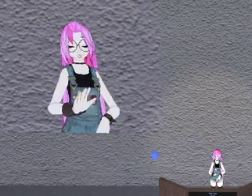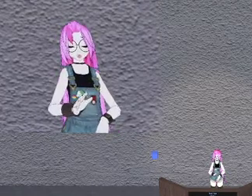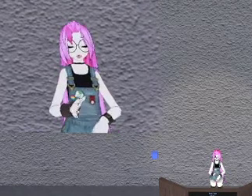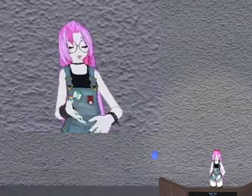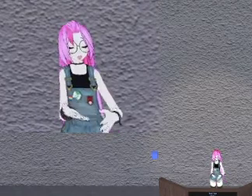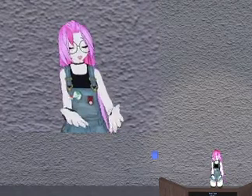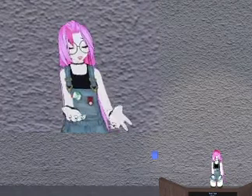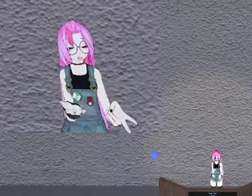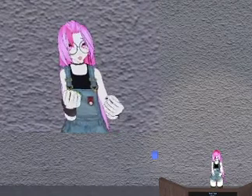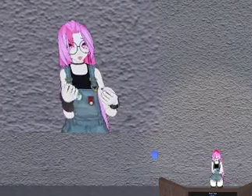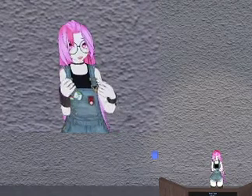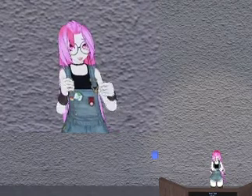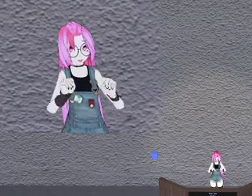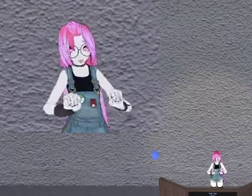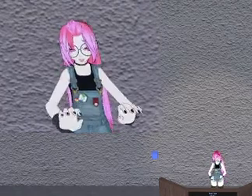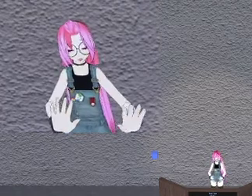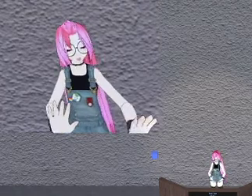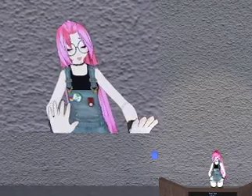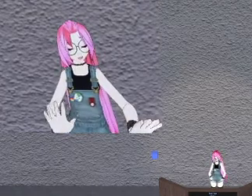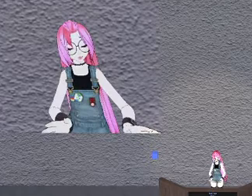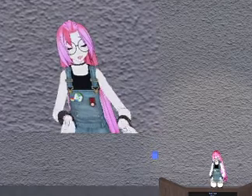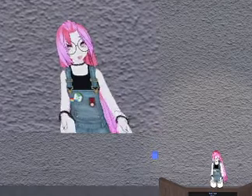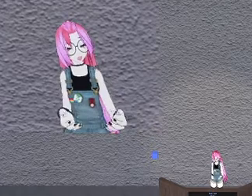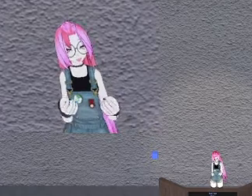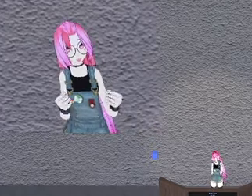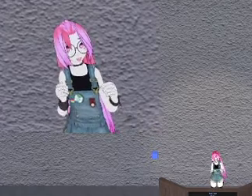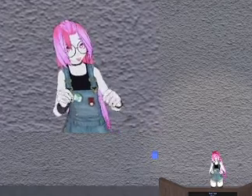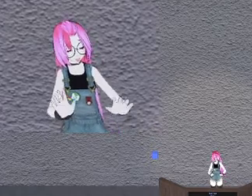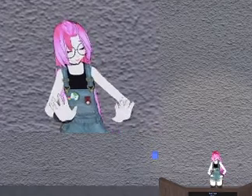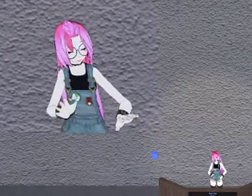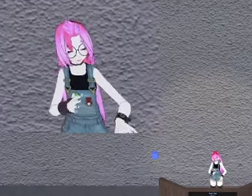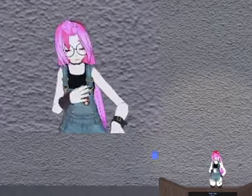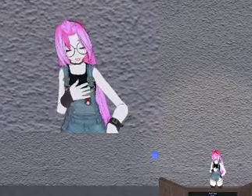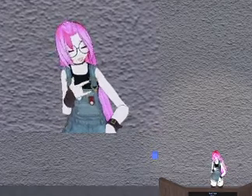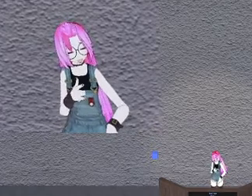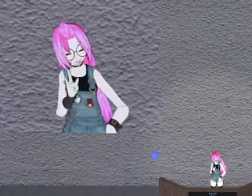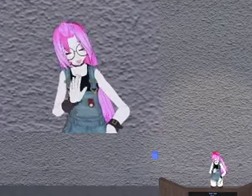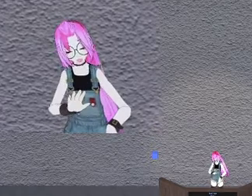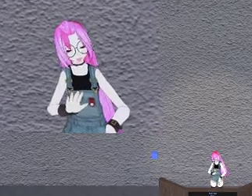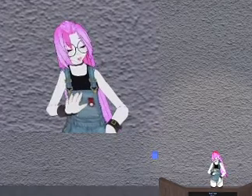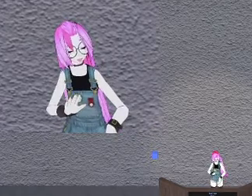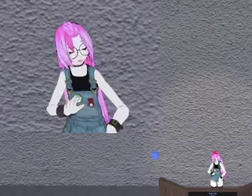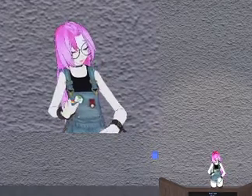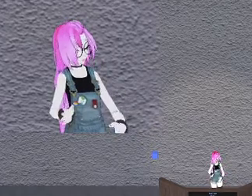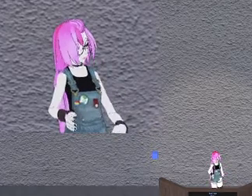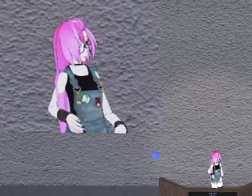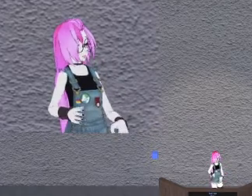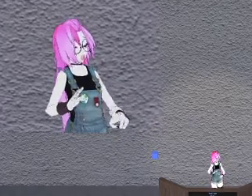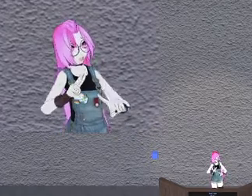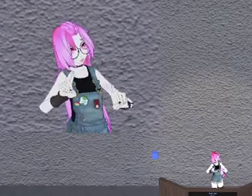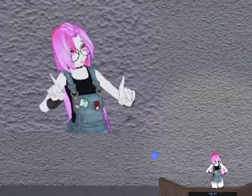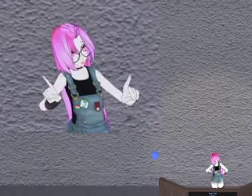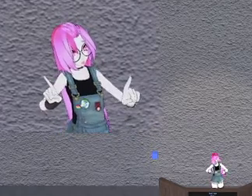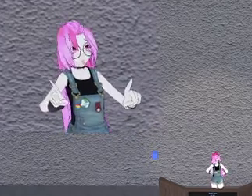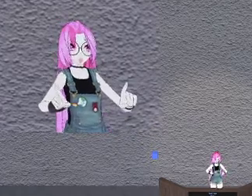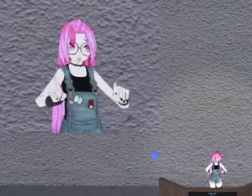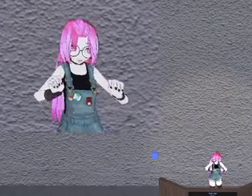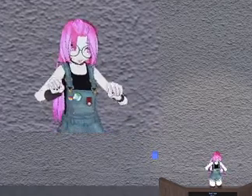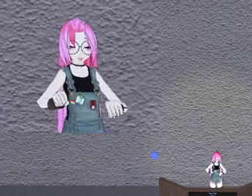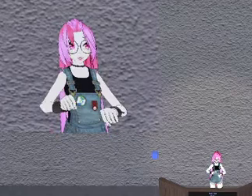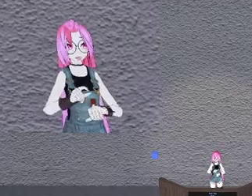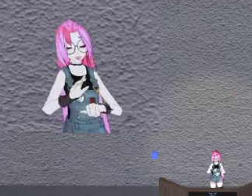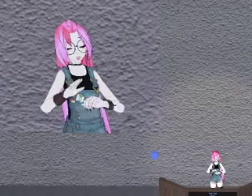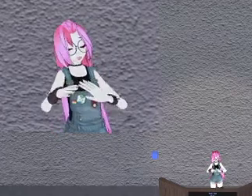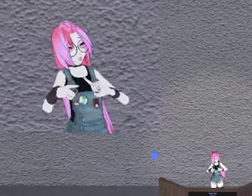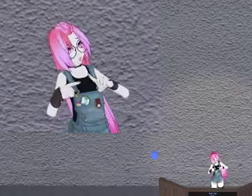away. Or I want it, I push it away. This is how you say don't want or don't like, right? But you